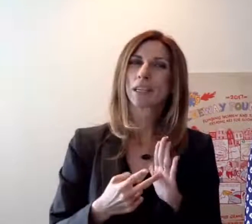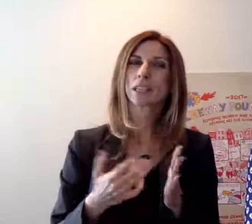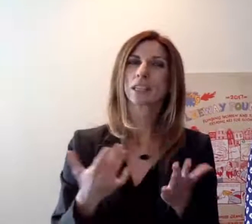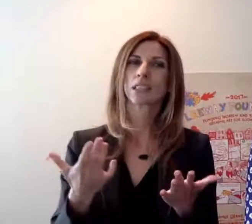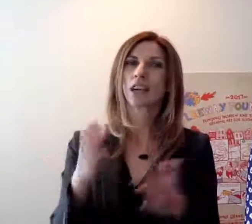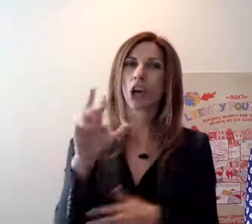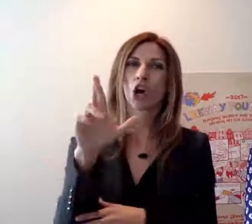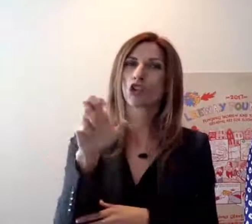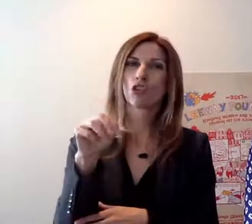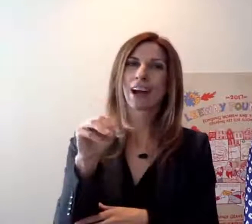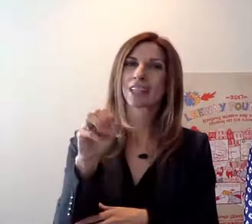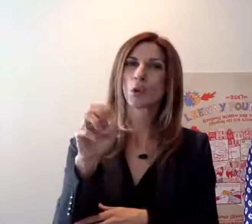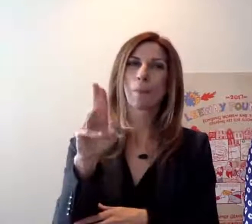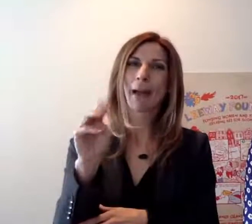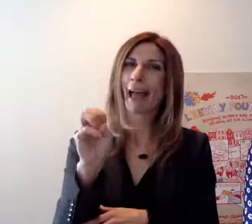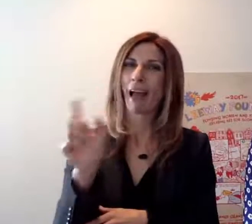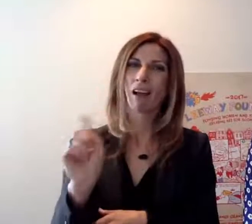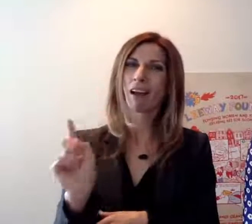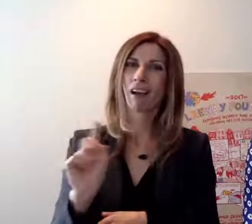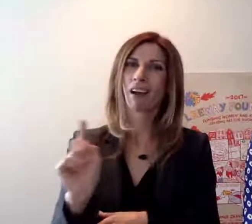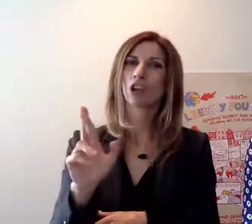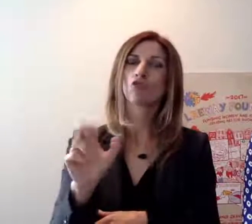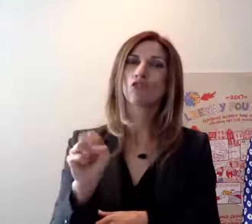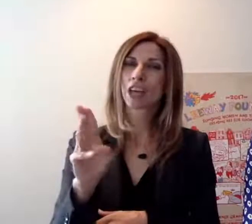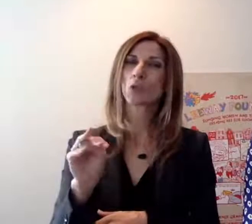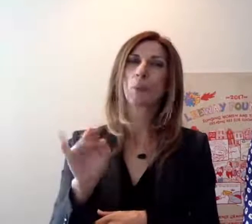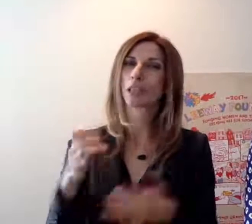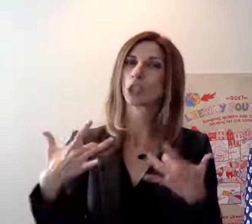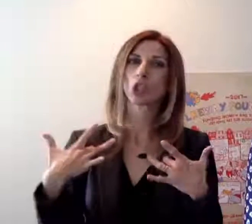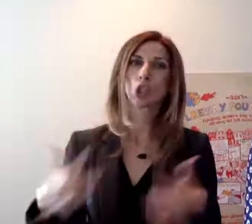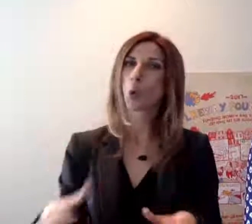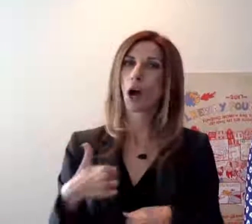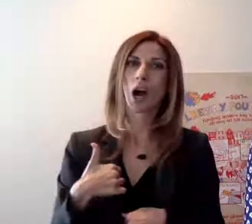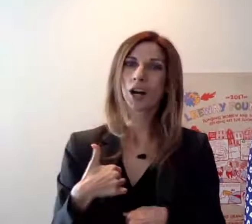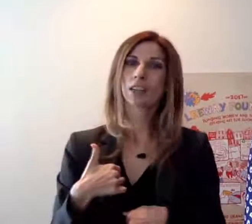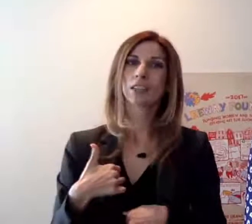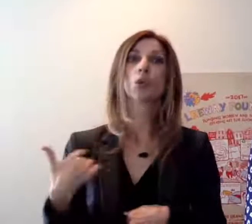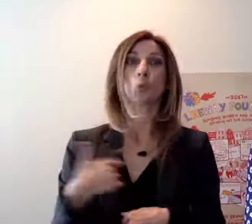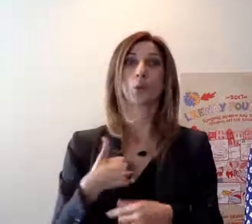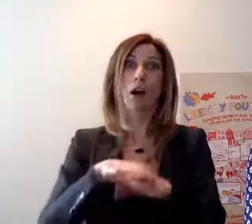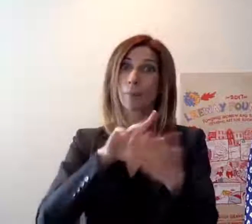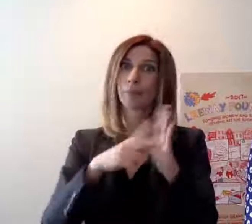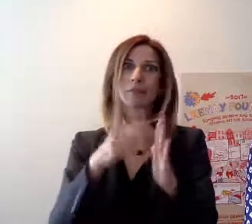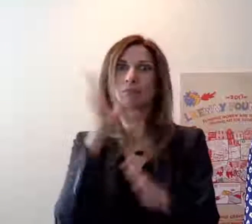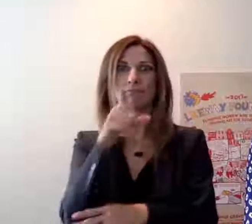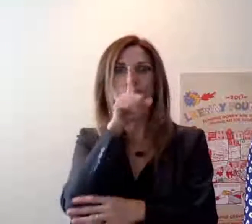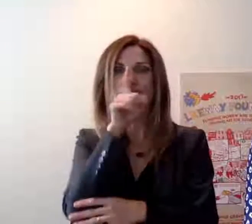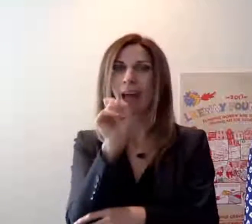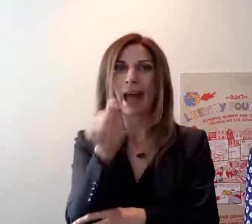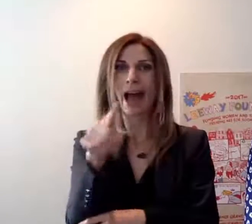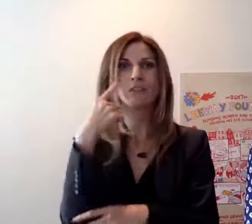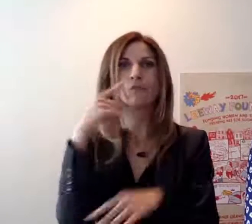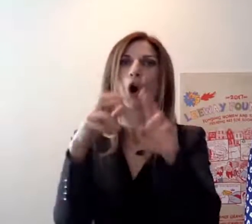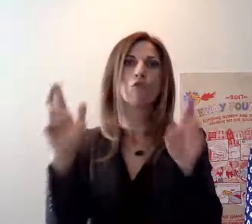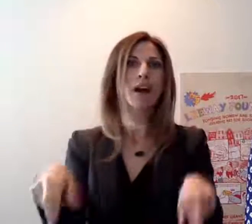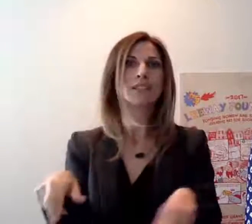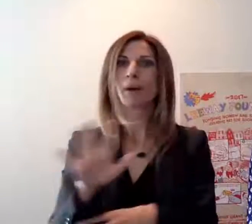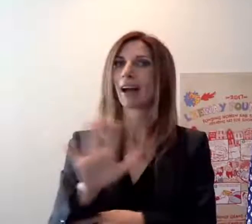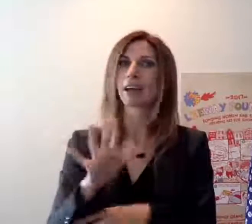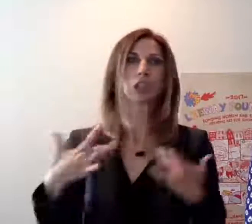or a resume. And we actually purposely do not ask you for a resume because